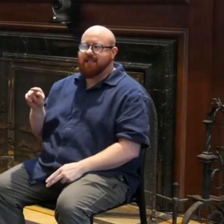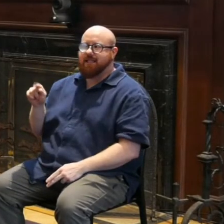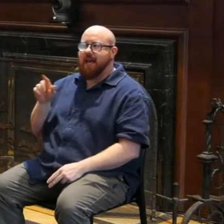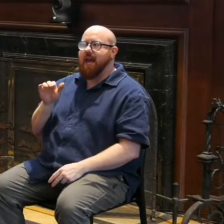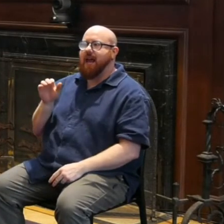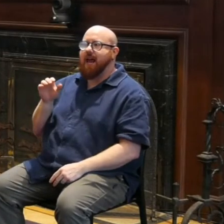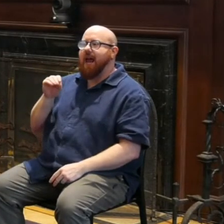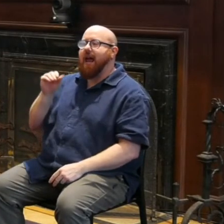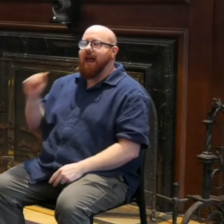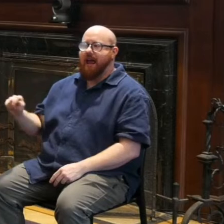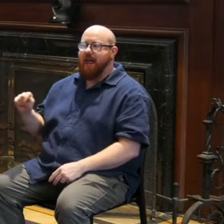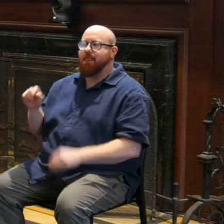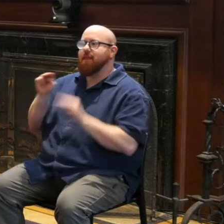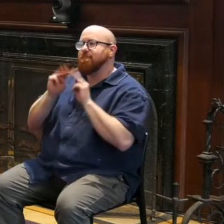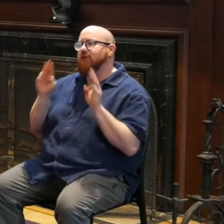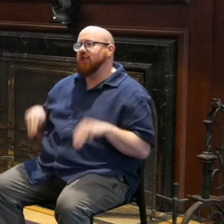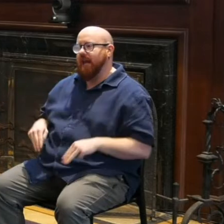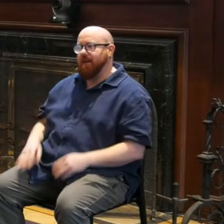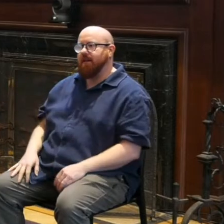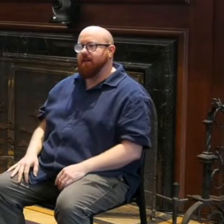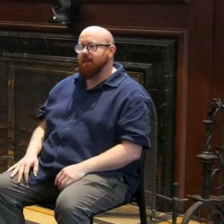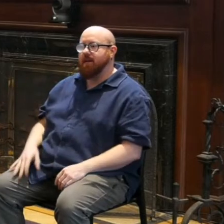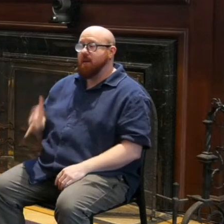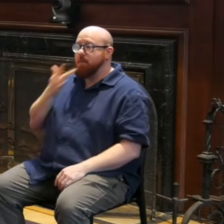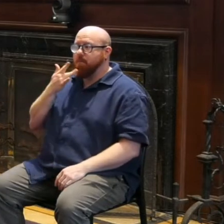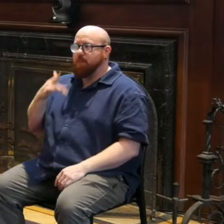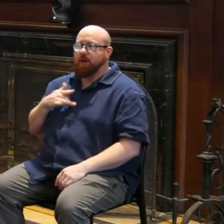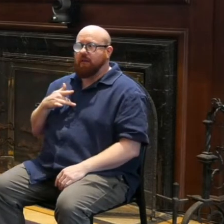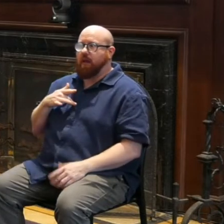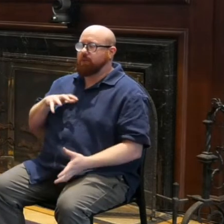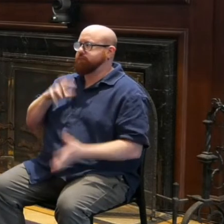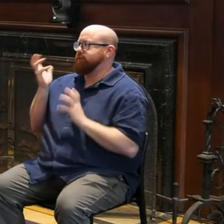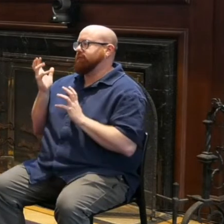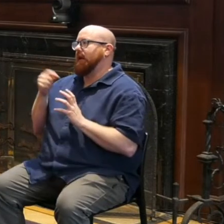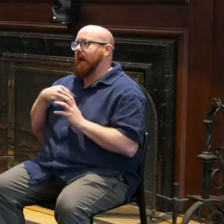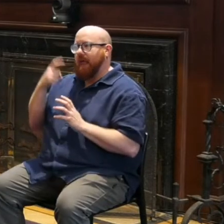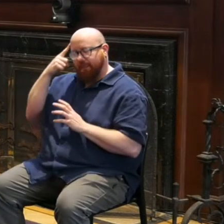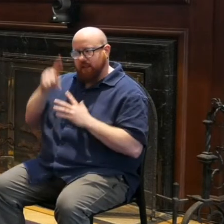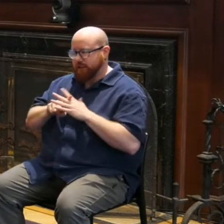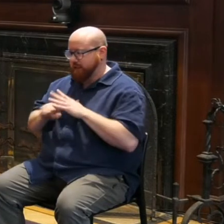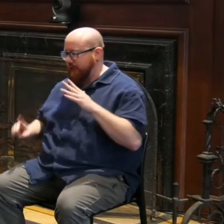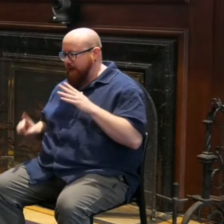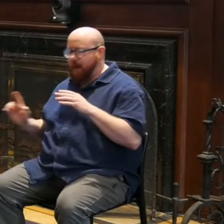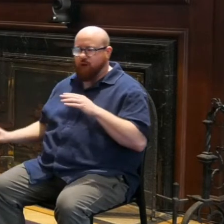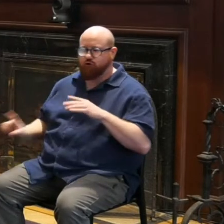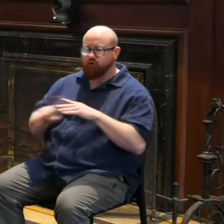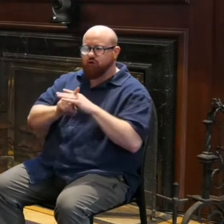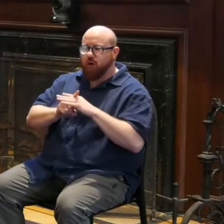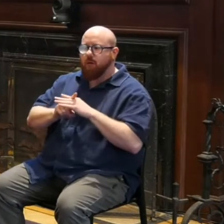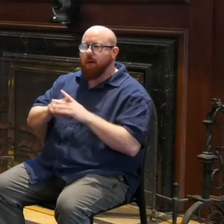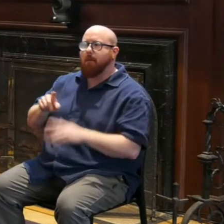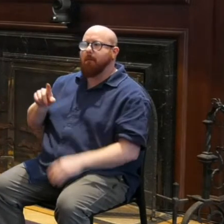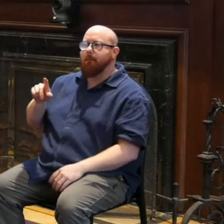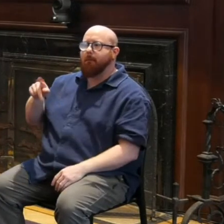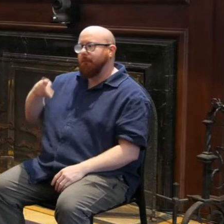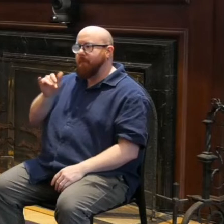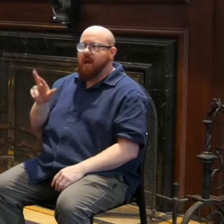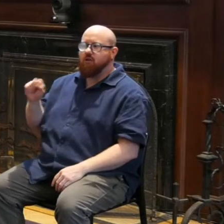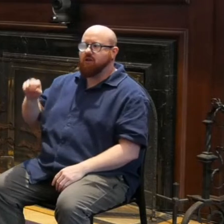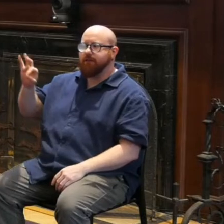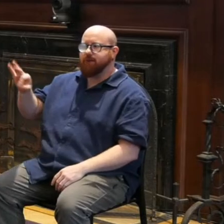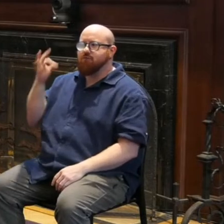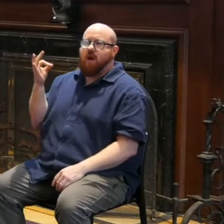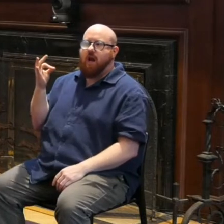Birthday apocalypse. Think I'll escape, reappear in Paris in the 20s. Wearing only stiletto